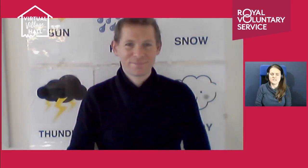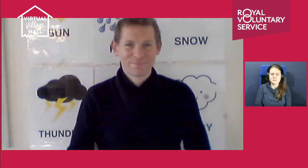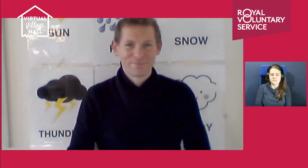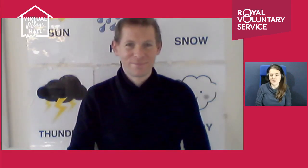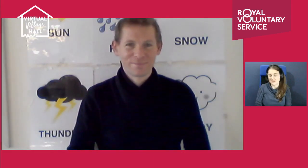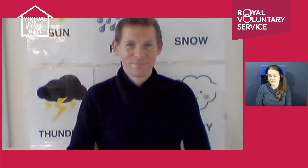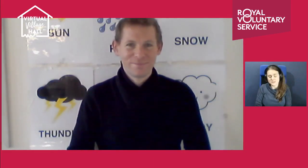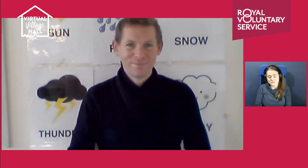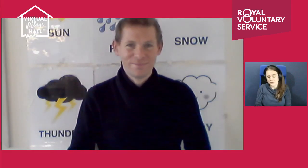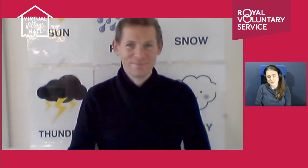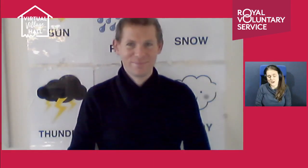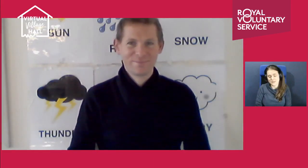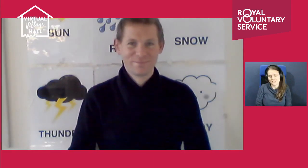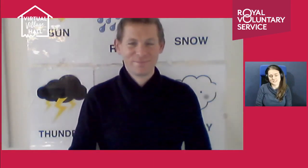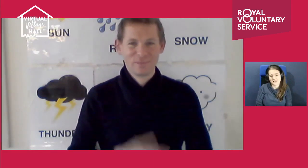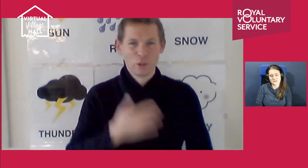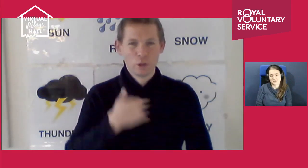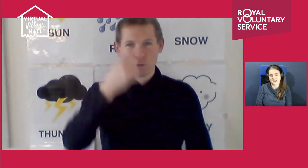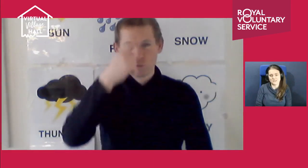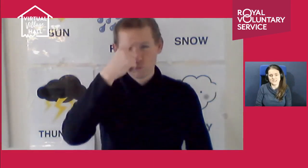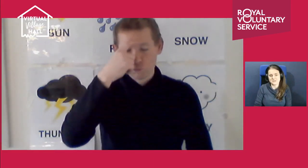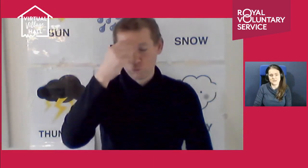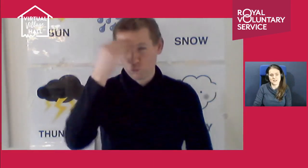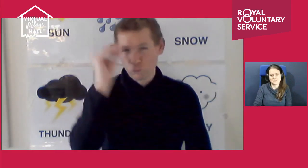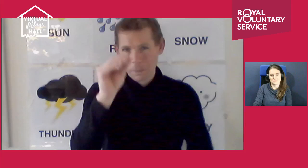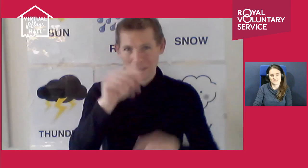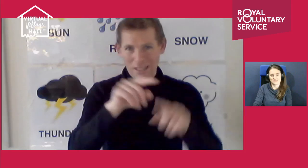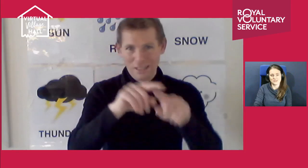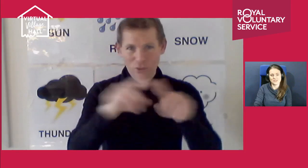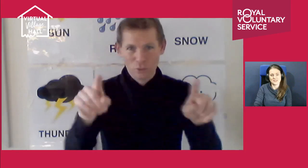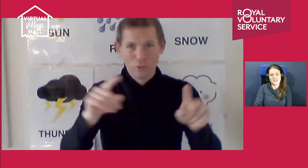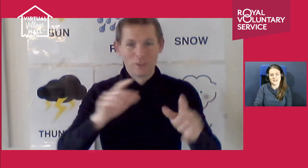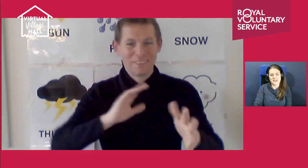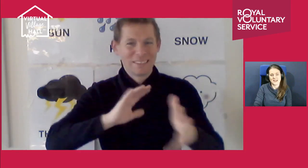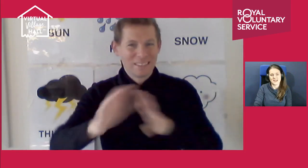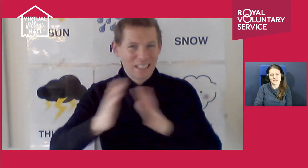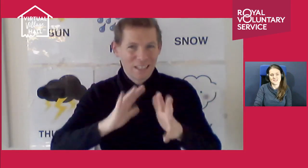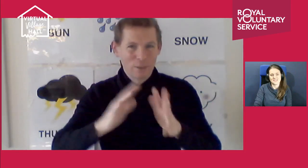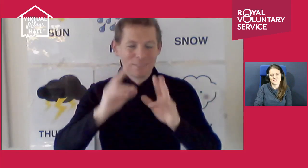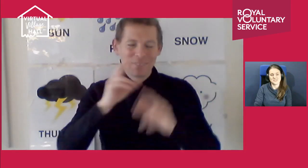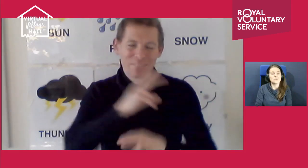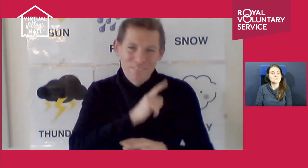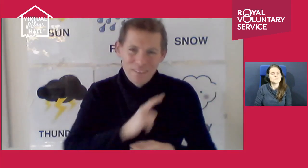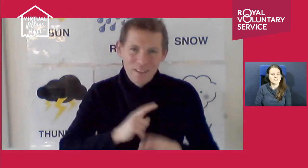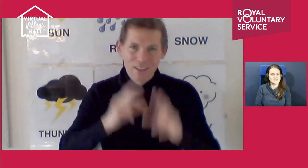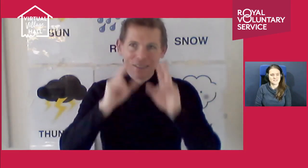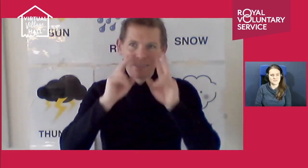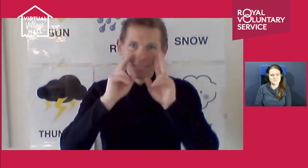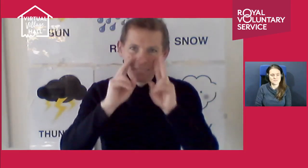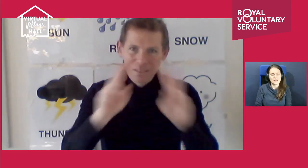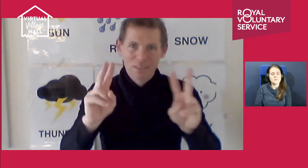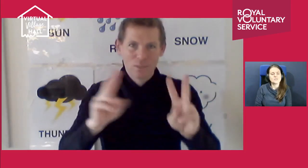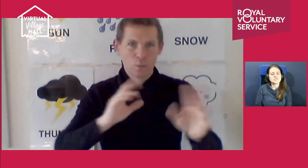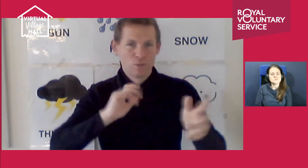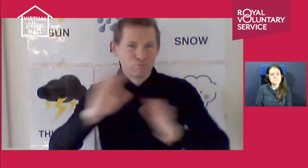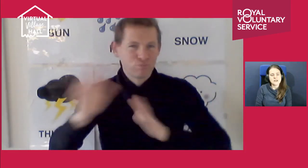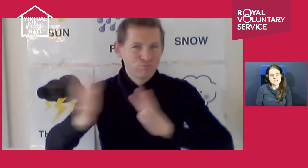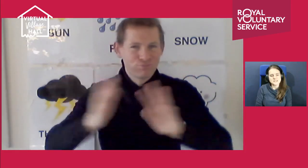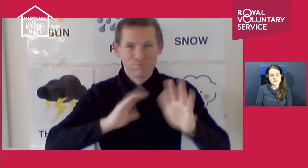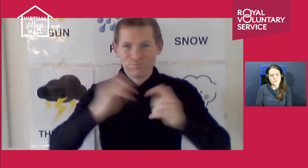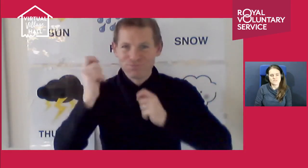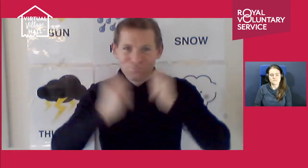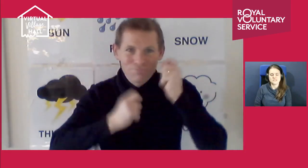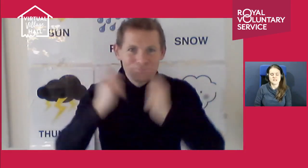have any specific ask, please put them in the comments and I'll read them and I'll be able to, uh, answer them. But just the